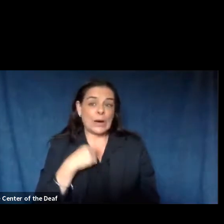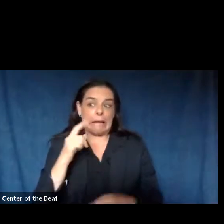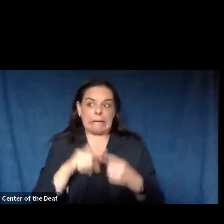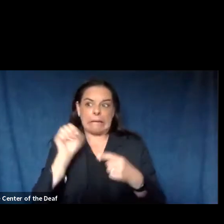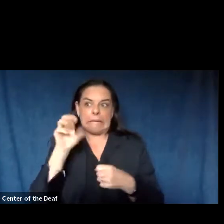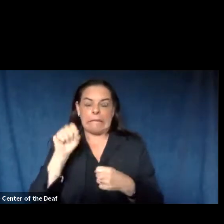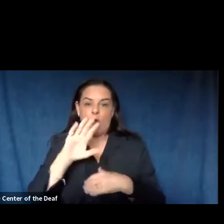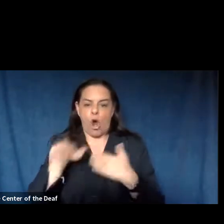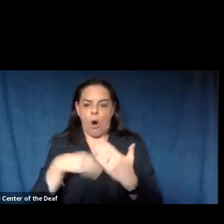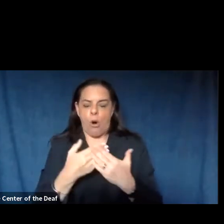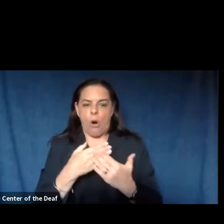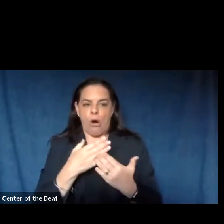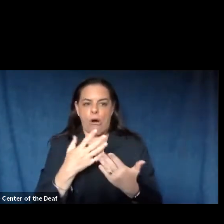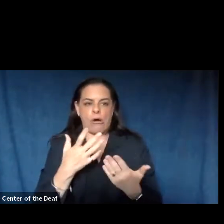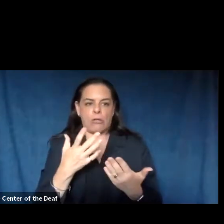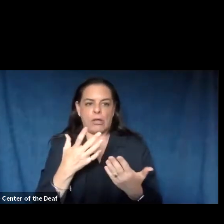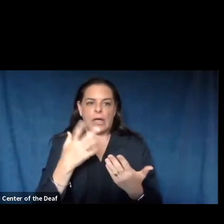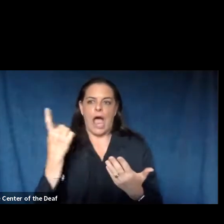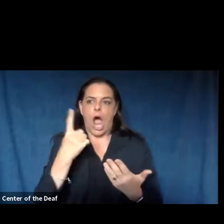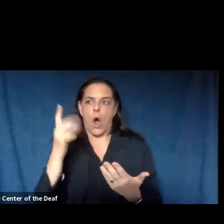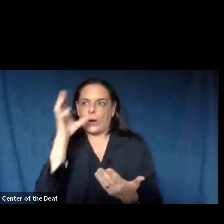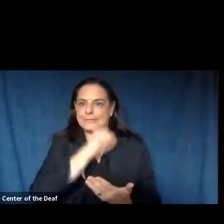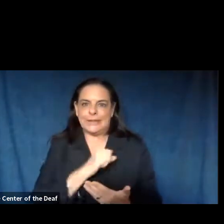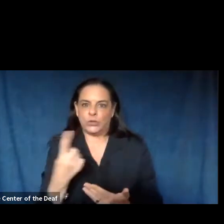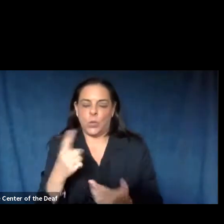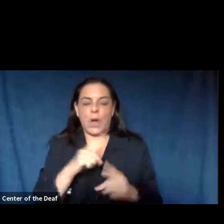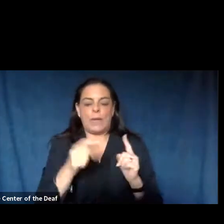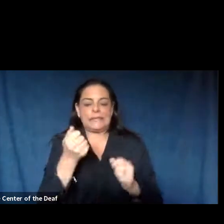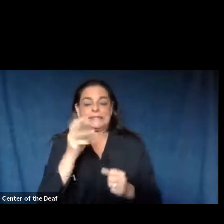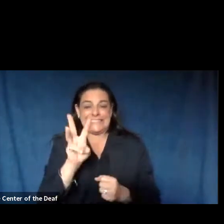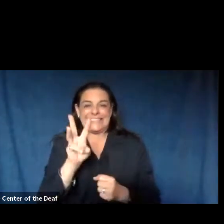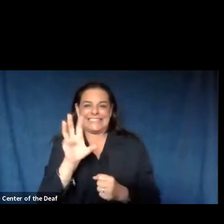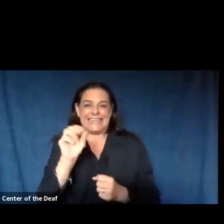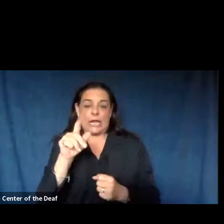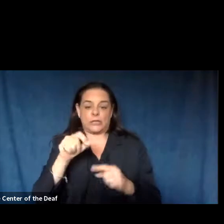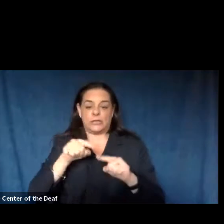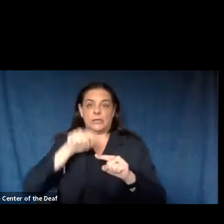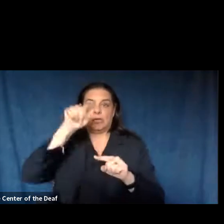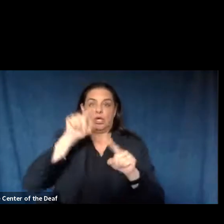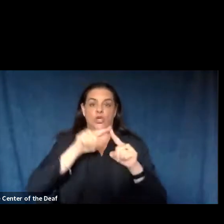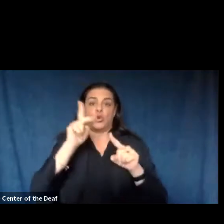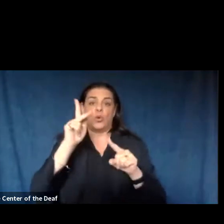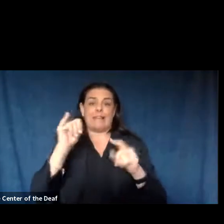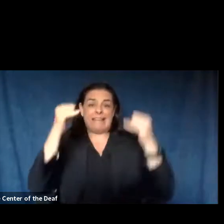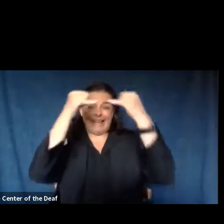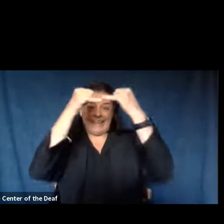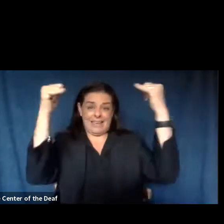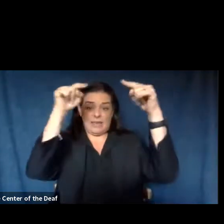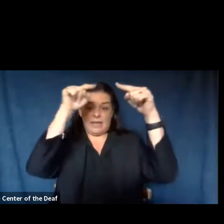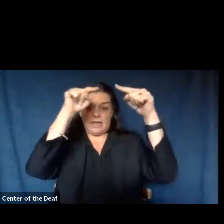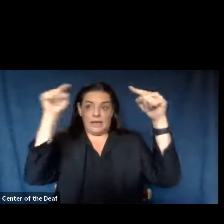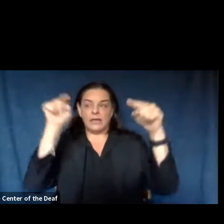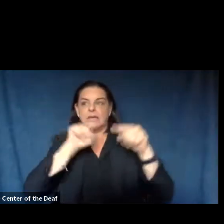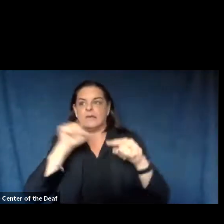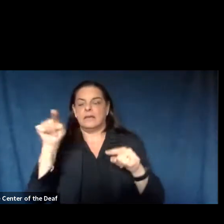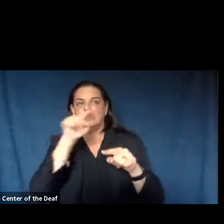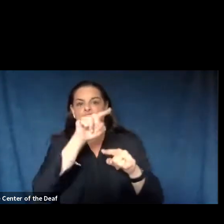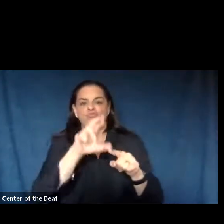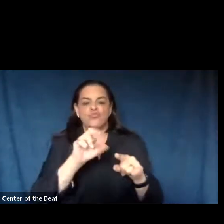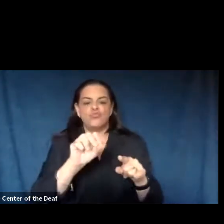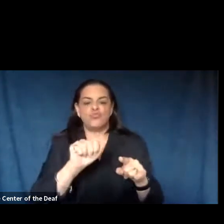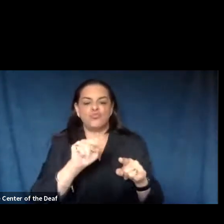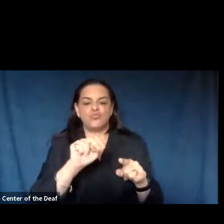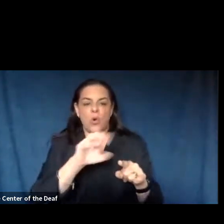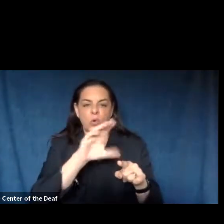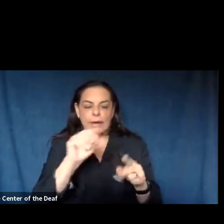it's like the 7 dwarfs and I always miss one. But it goes all the way up to the Kentucky border. It goes to Roane County